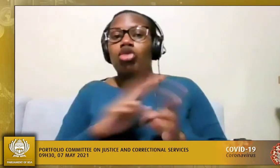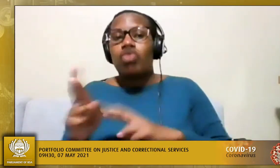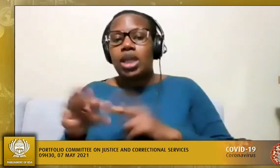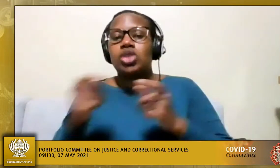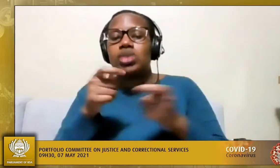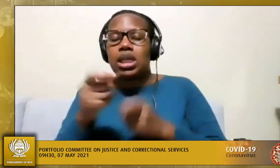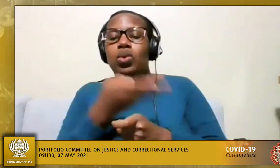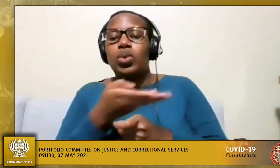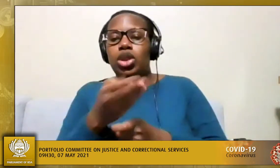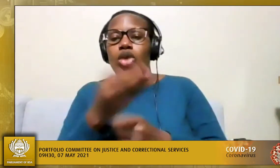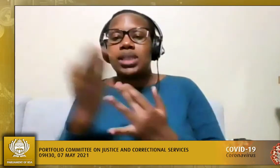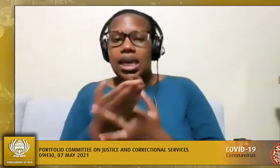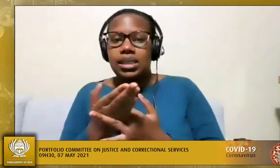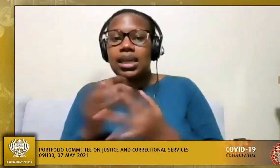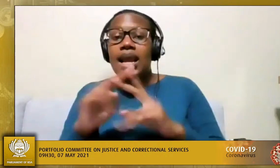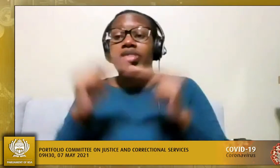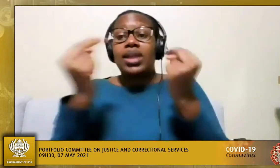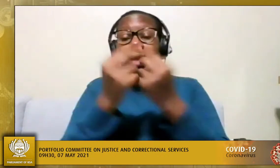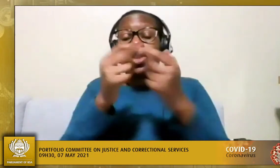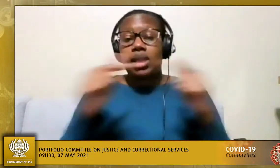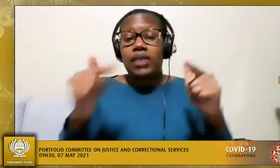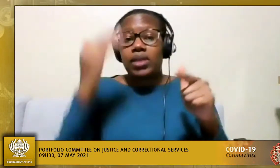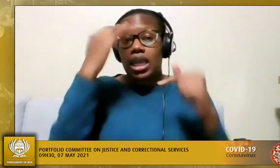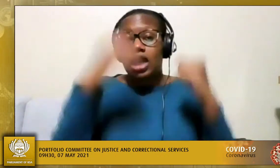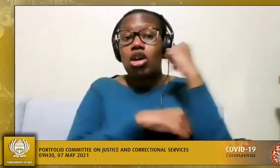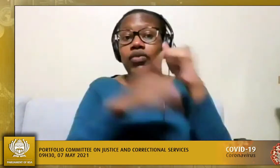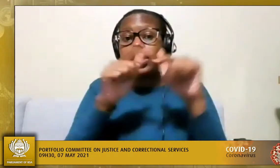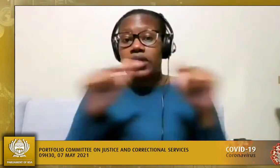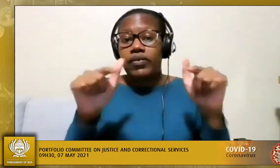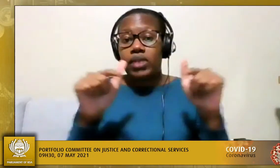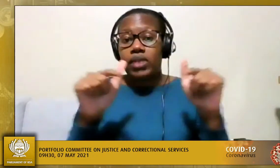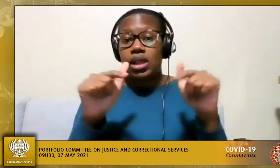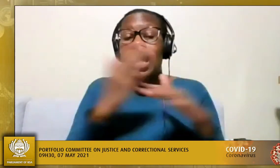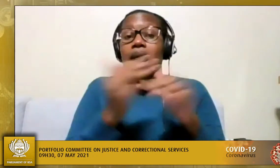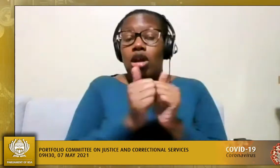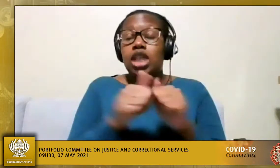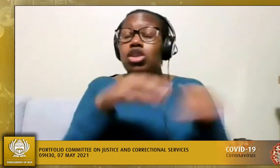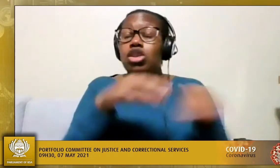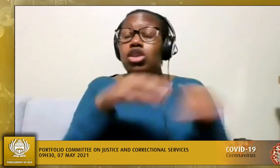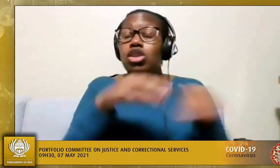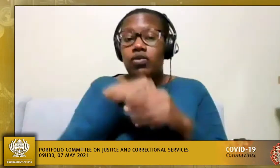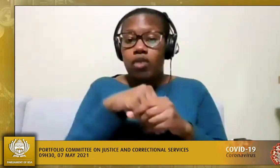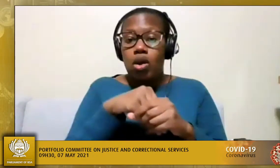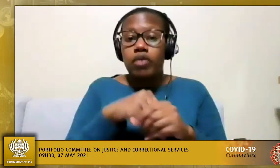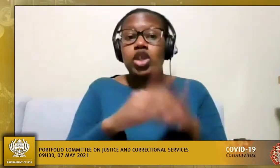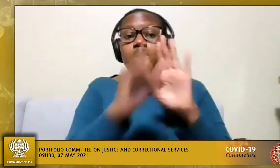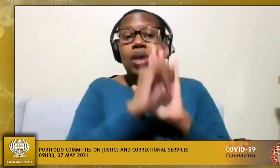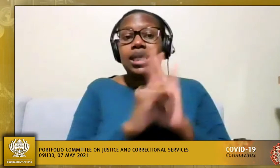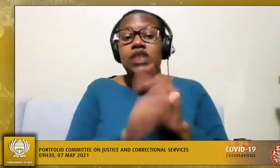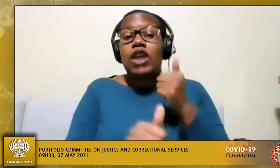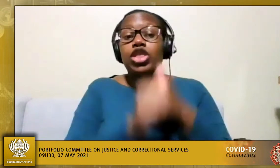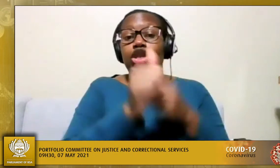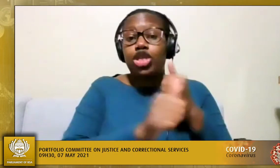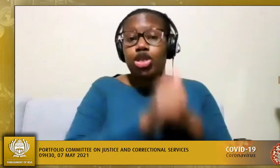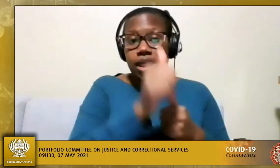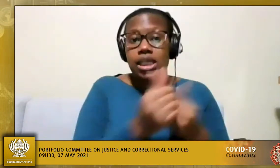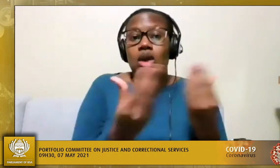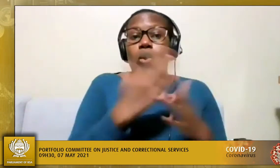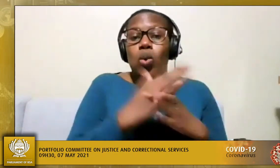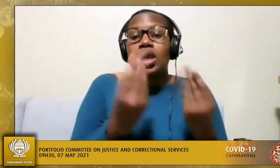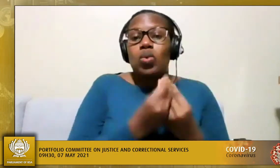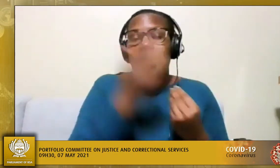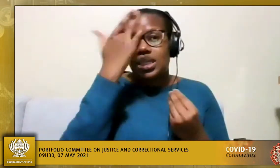level our colleagues are actively involved in identifying the threats with our intelligence agencies and other law enforcement agencies